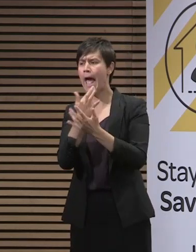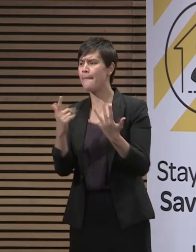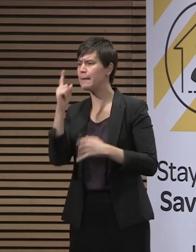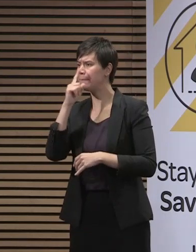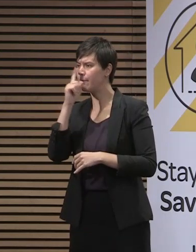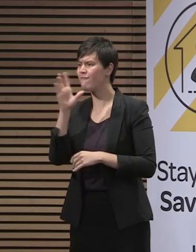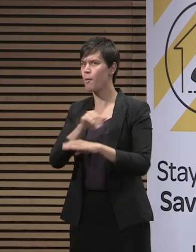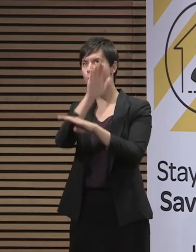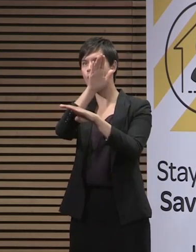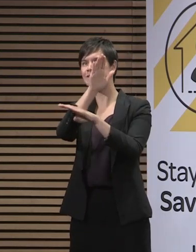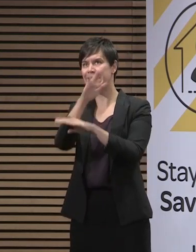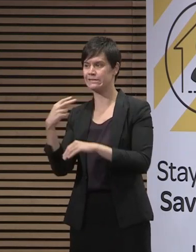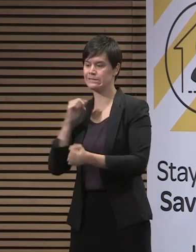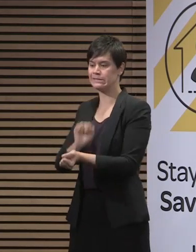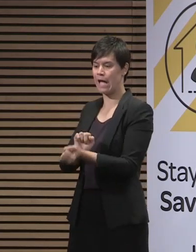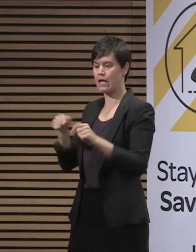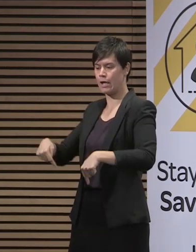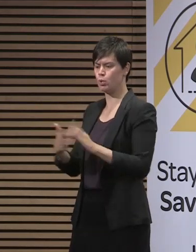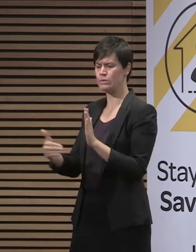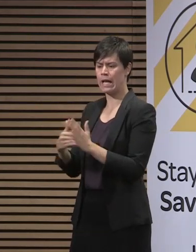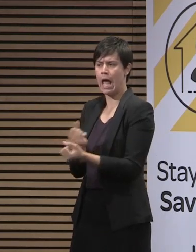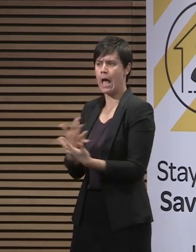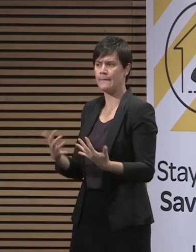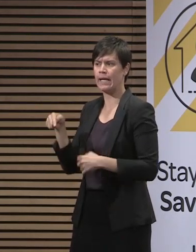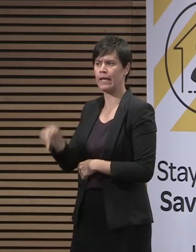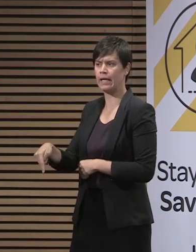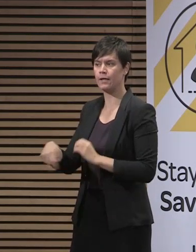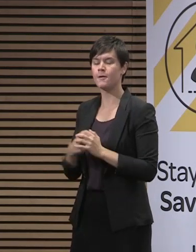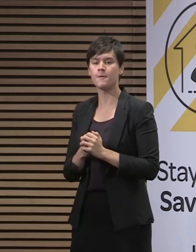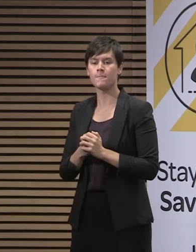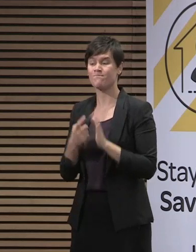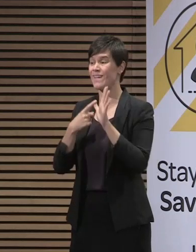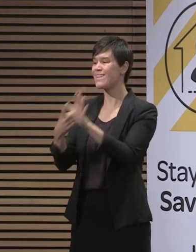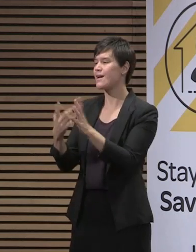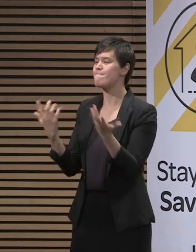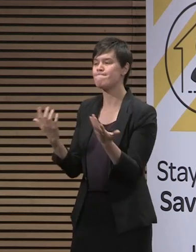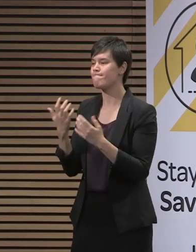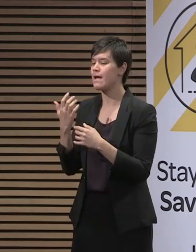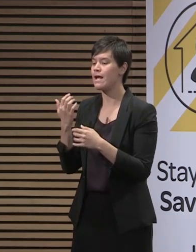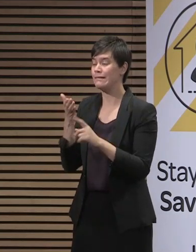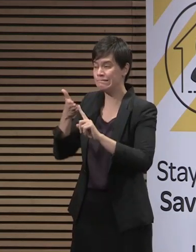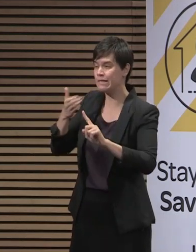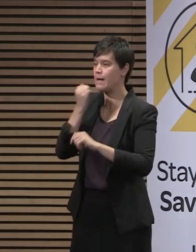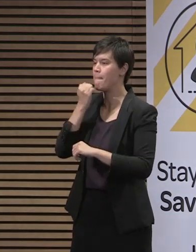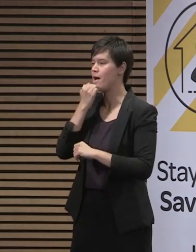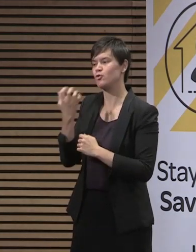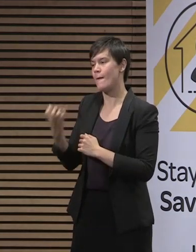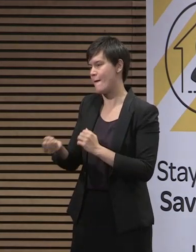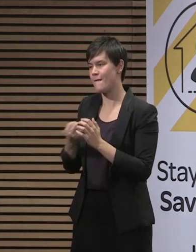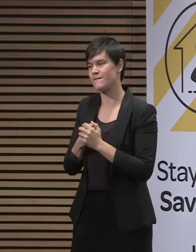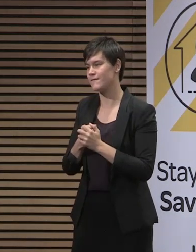home? I don't have the latest number for you. We haven't had repatriation flights at a large scale yet, so